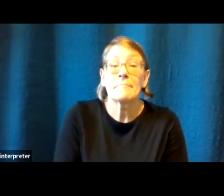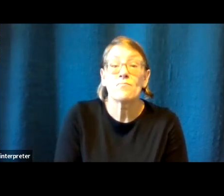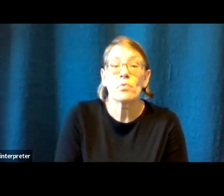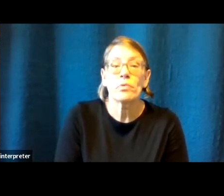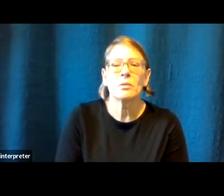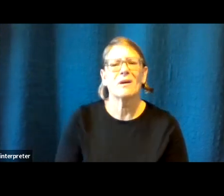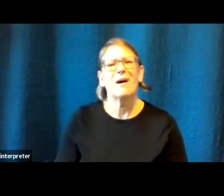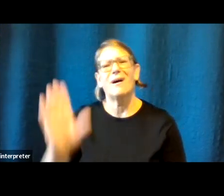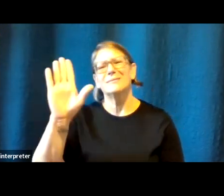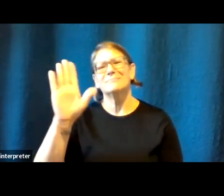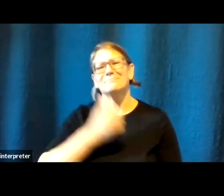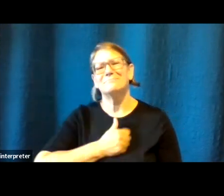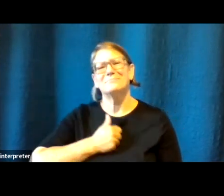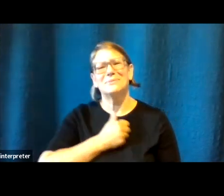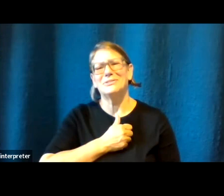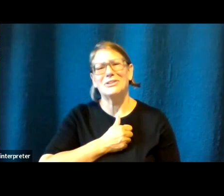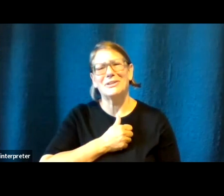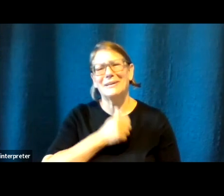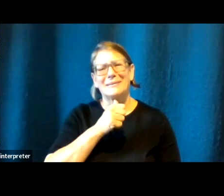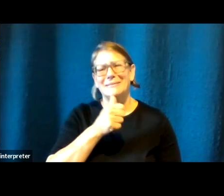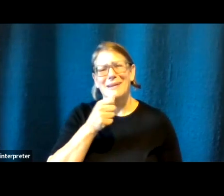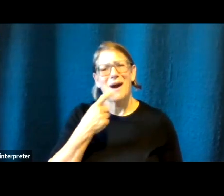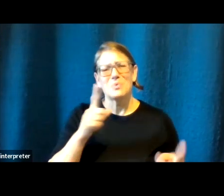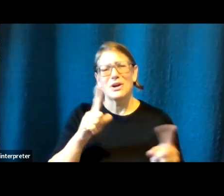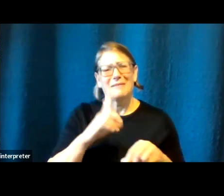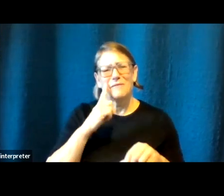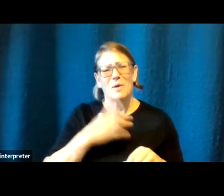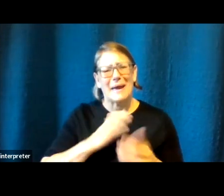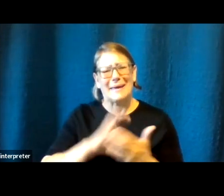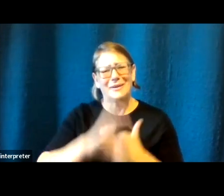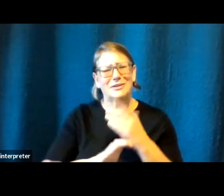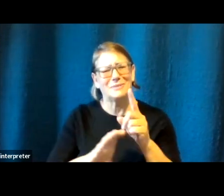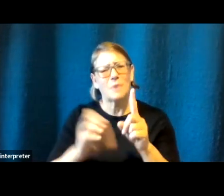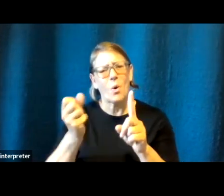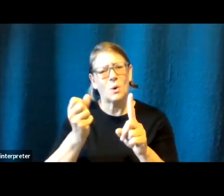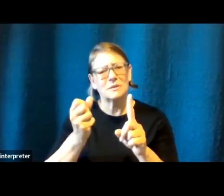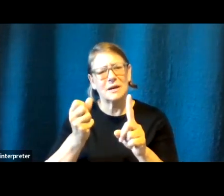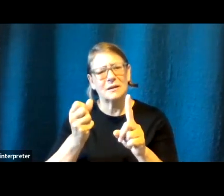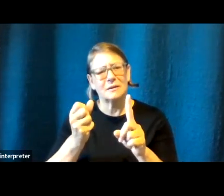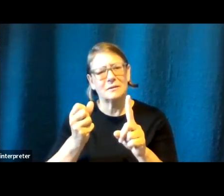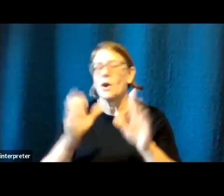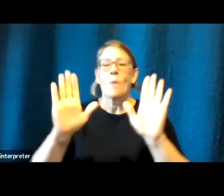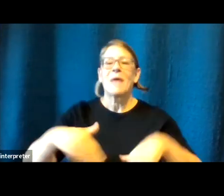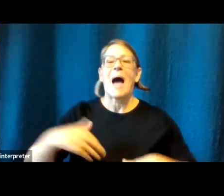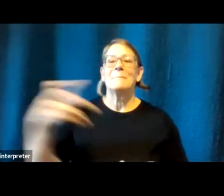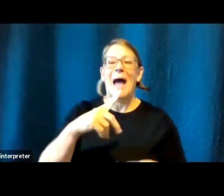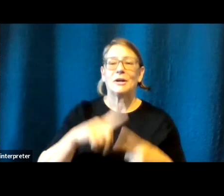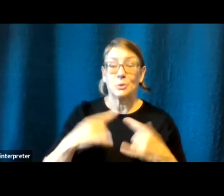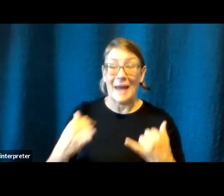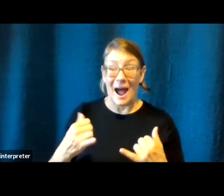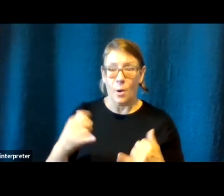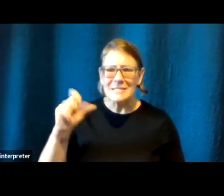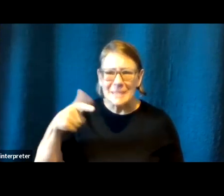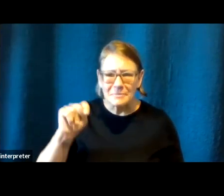I'm so sorry. It's really not working on my calendar here. Hang on. Yeah, I'm back to the 9th, September 9th.